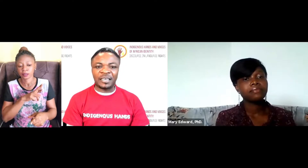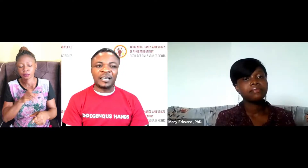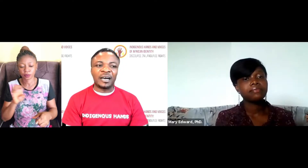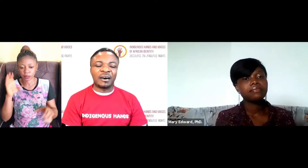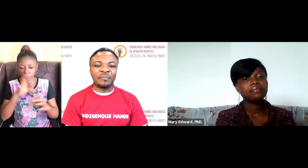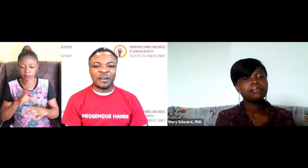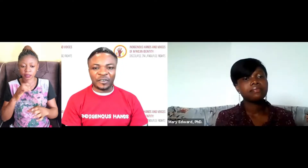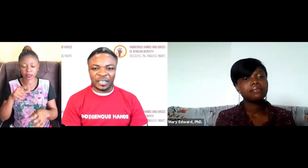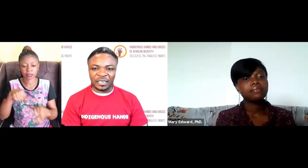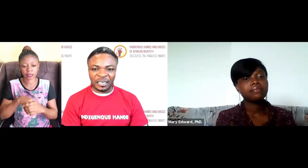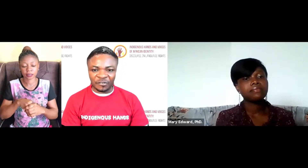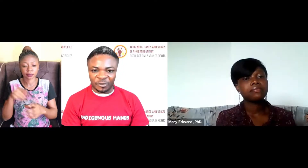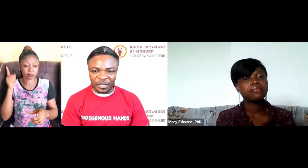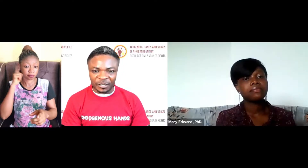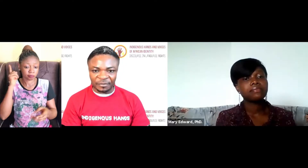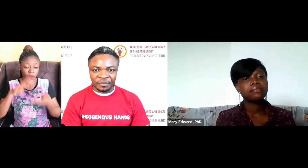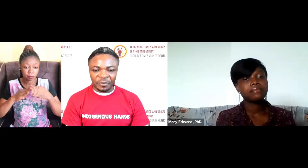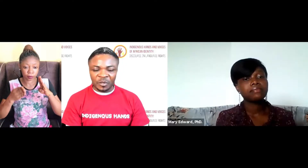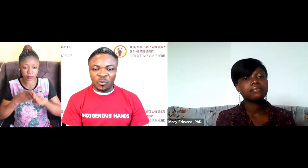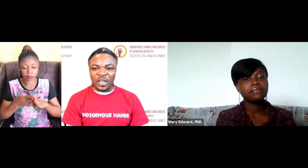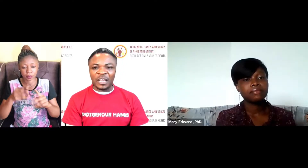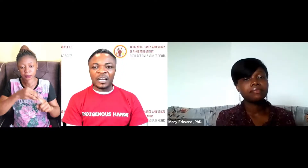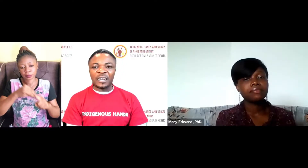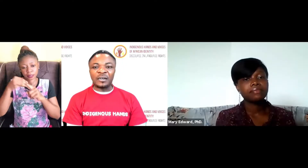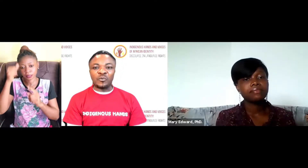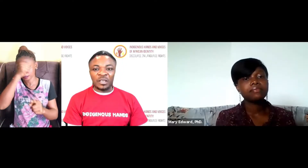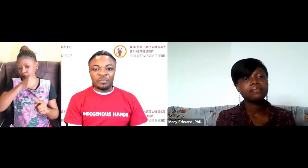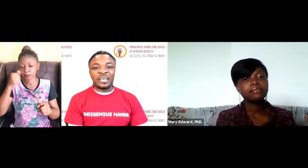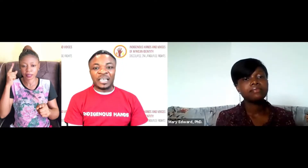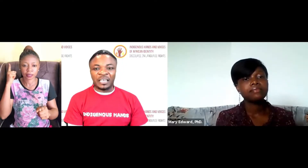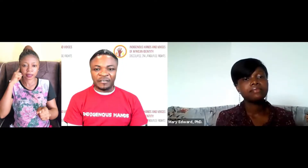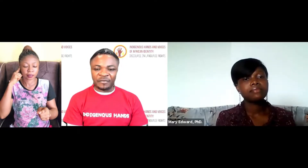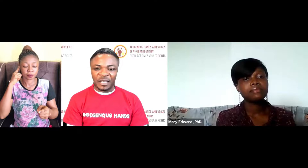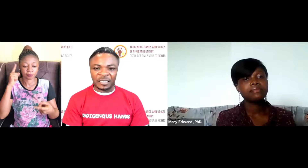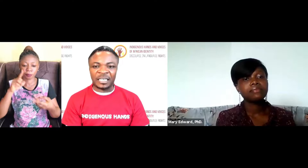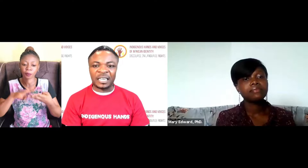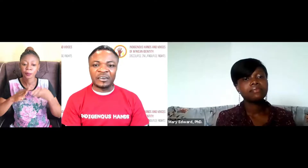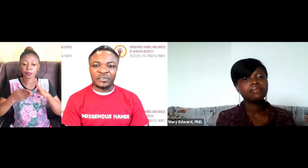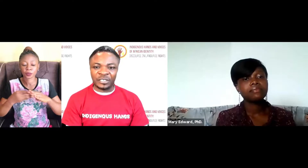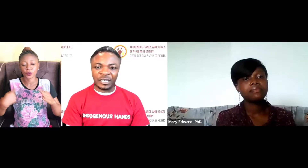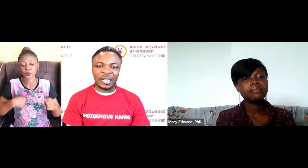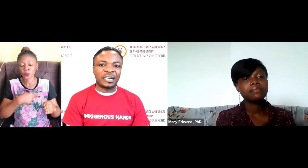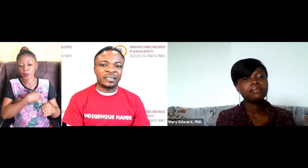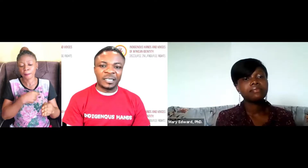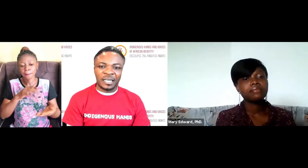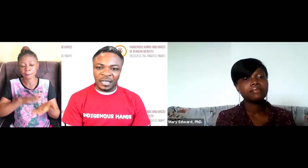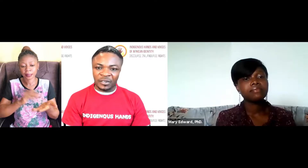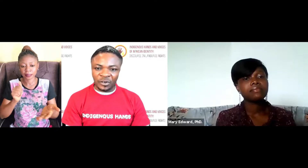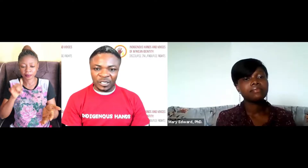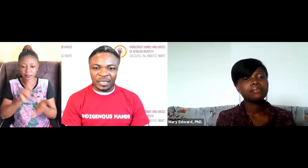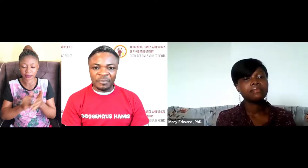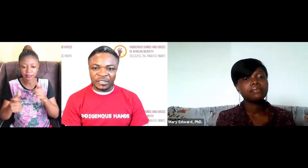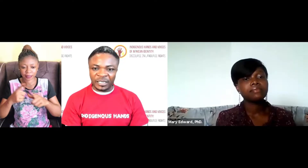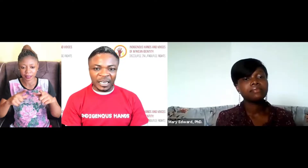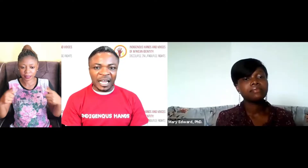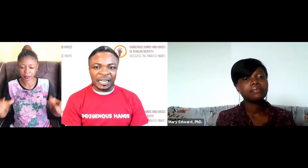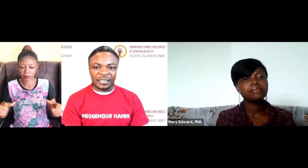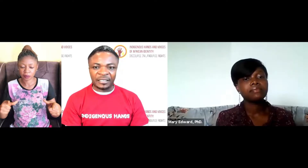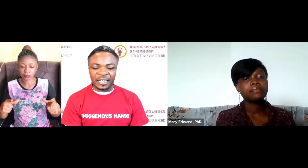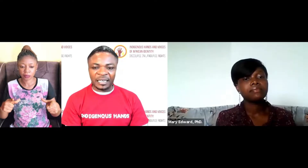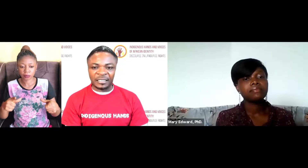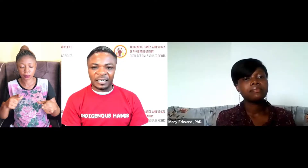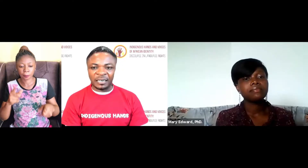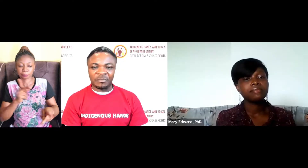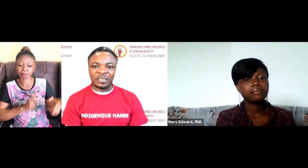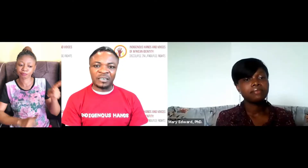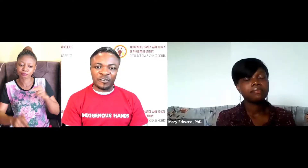especially the African deaf community, where we believe that sign languages are grossly